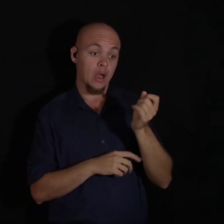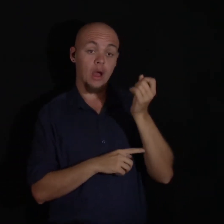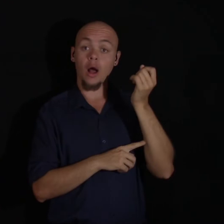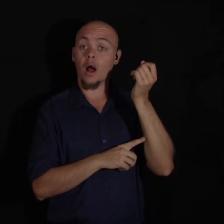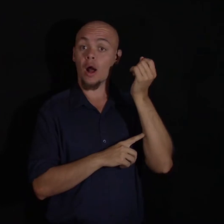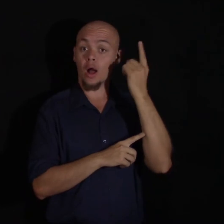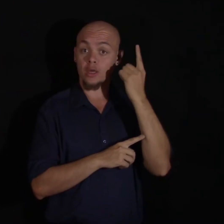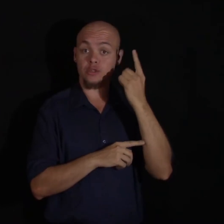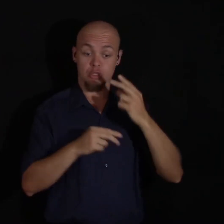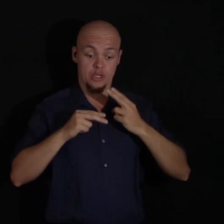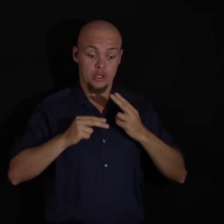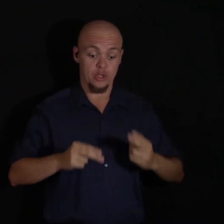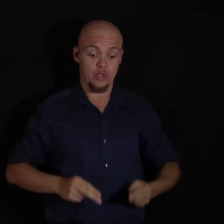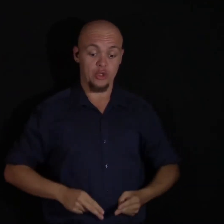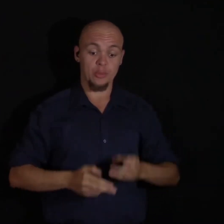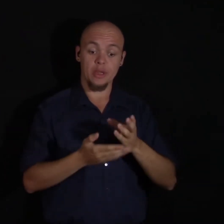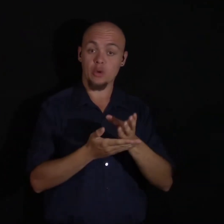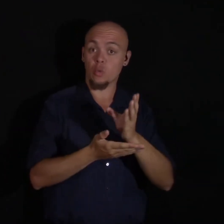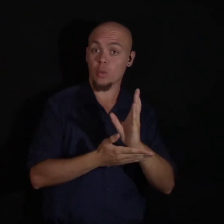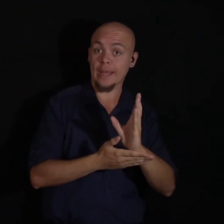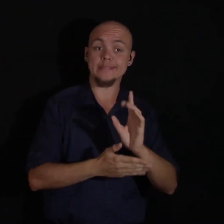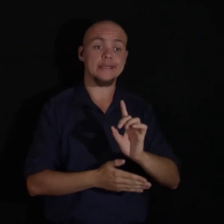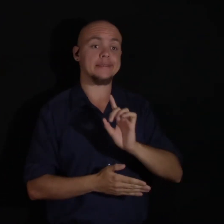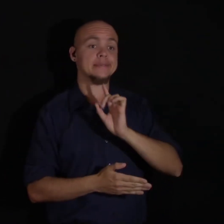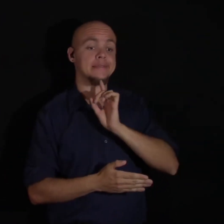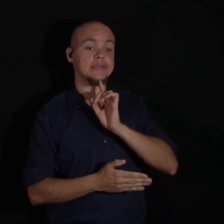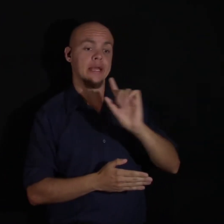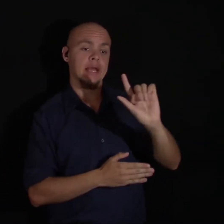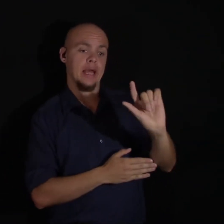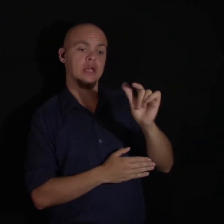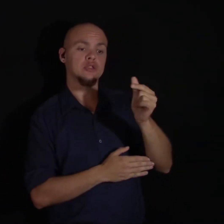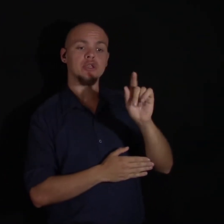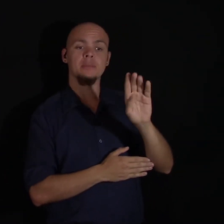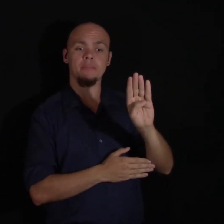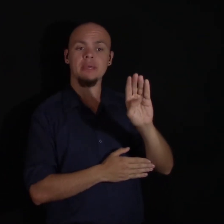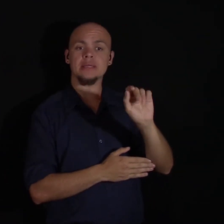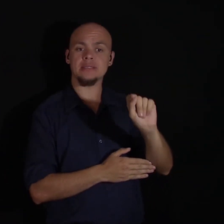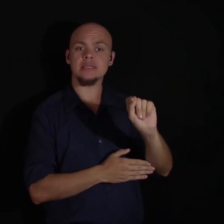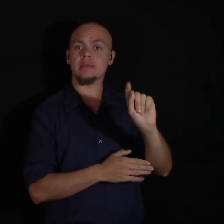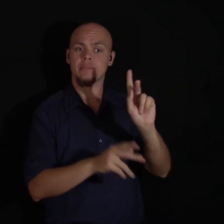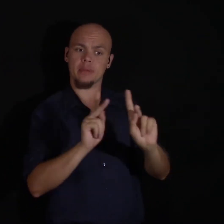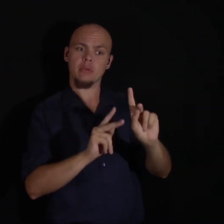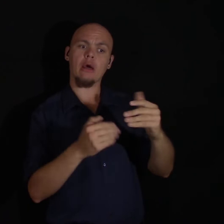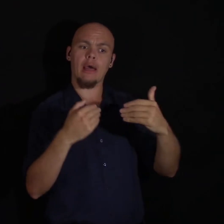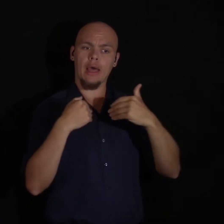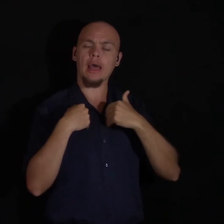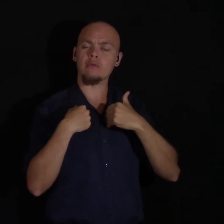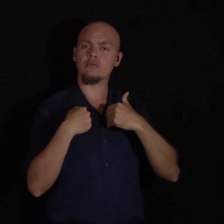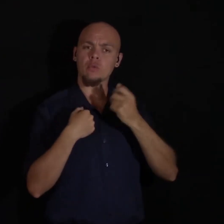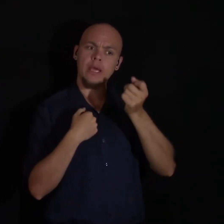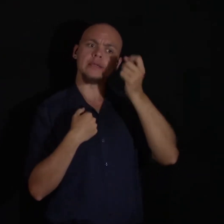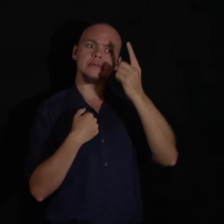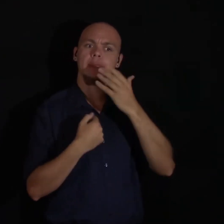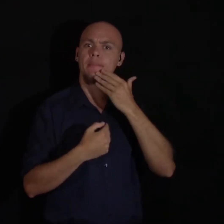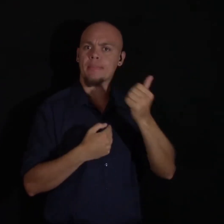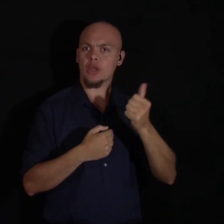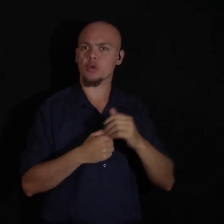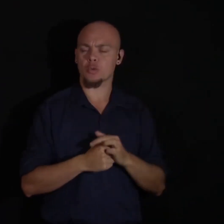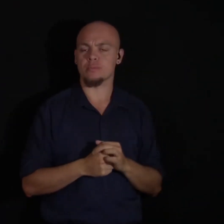understanding the human rights and dignity of LGBT people. And so what I want to ask is, if this